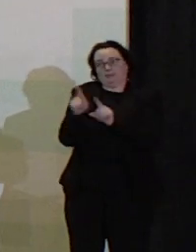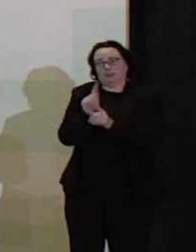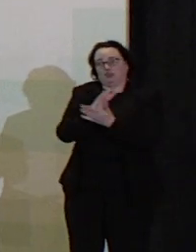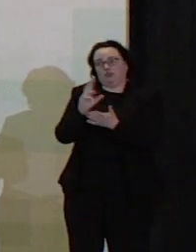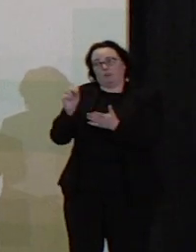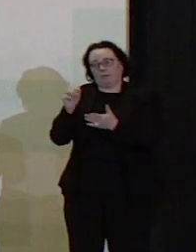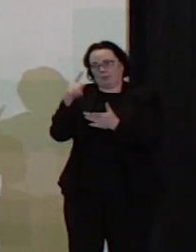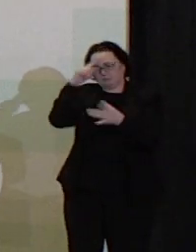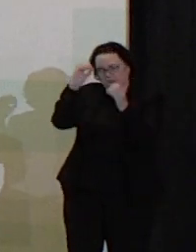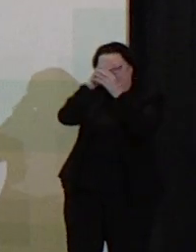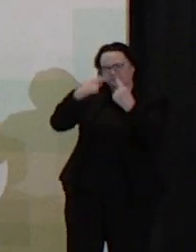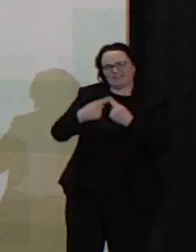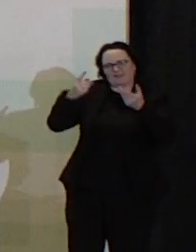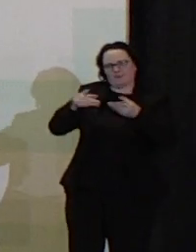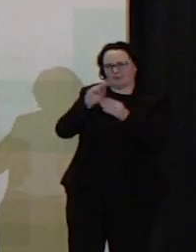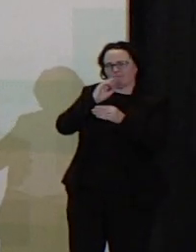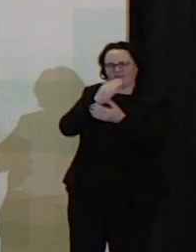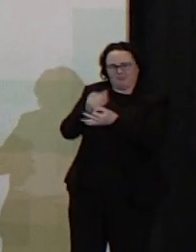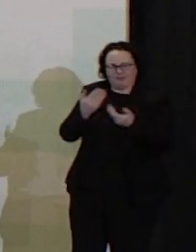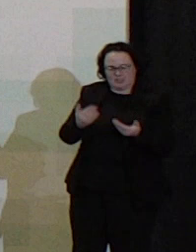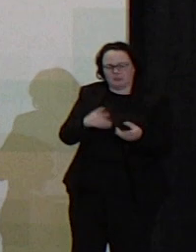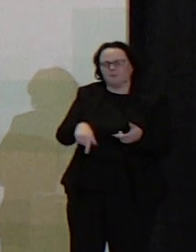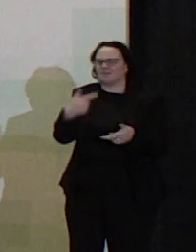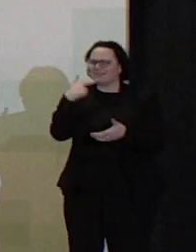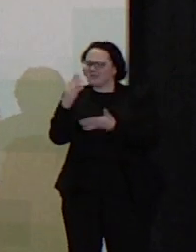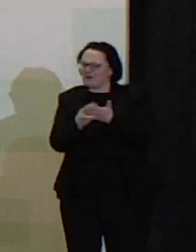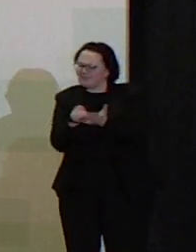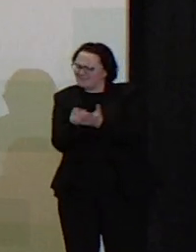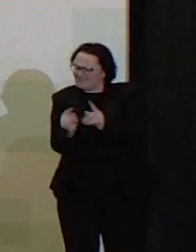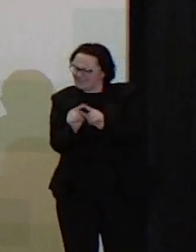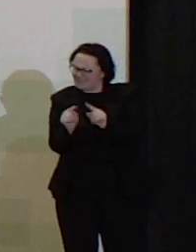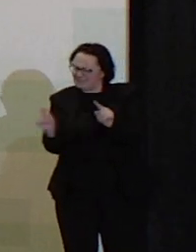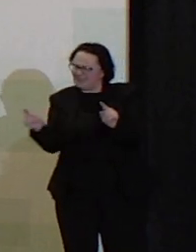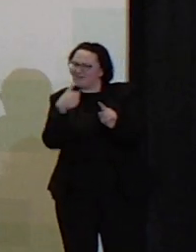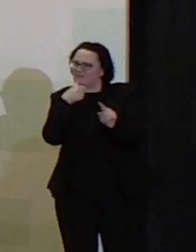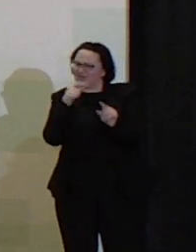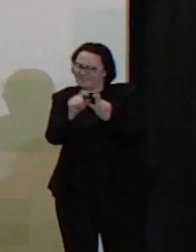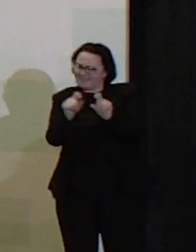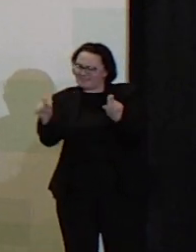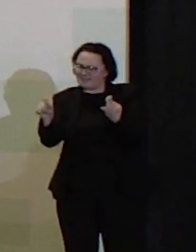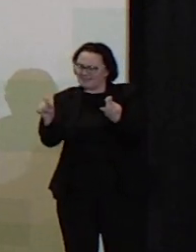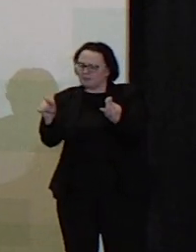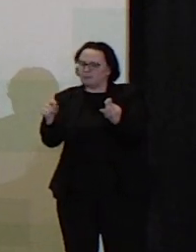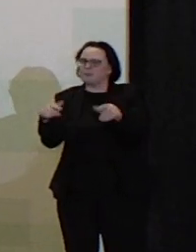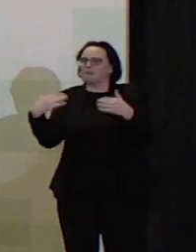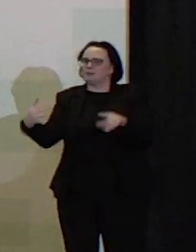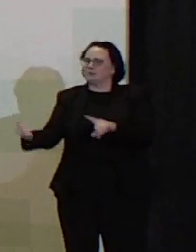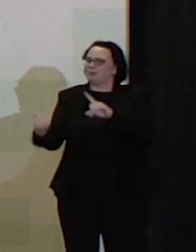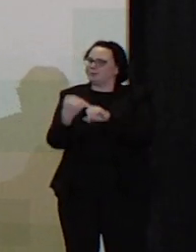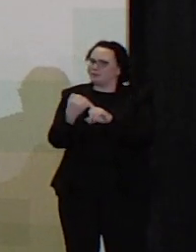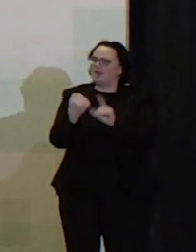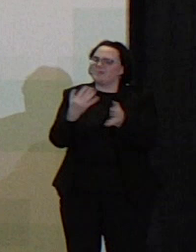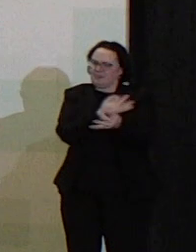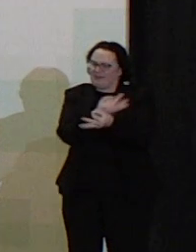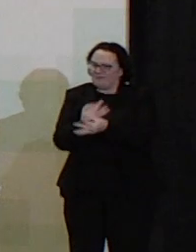that we understand the family very differently now. It's the second part of that opening line that to me is very striking. It talks about the family